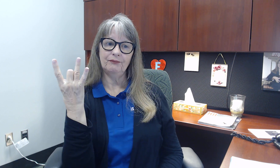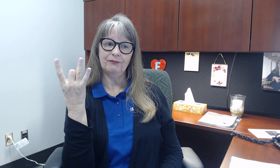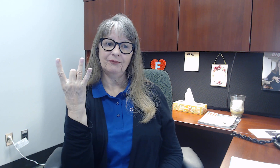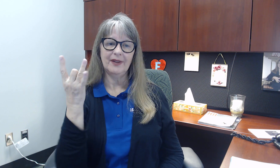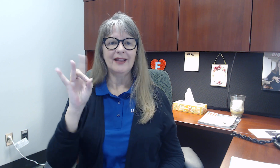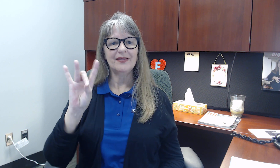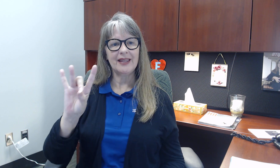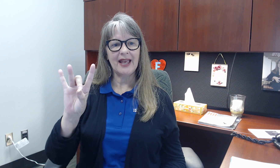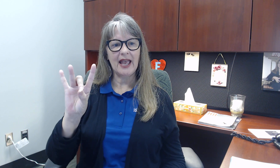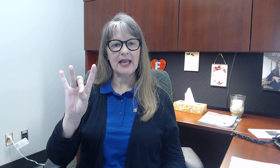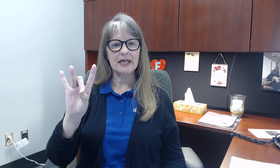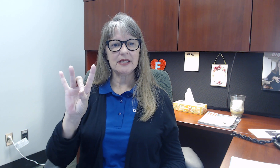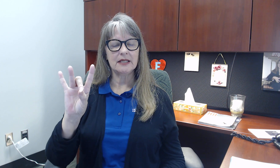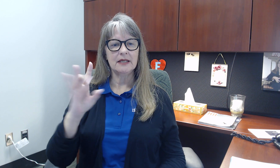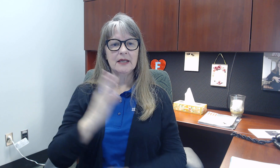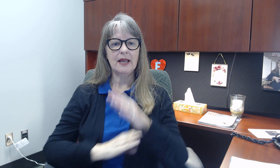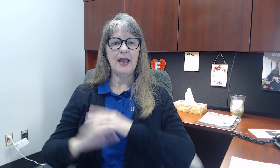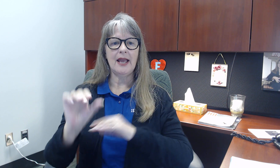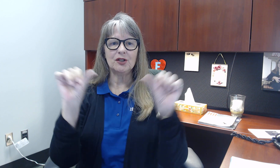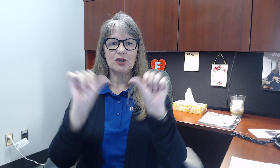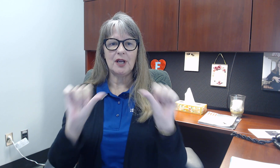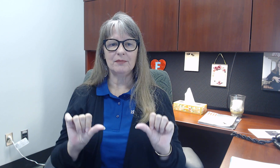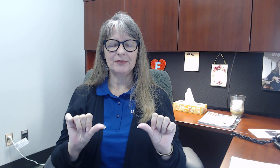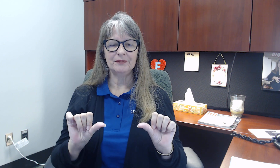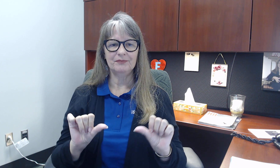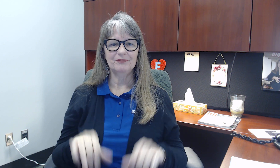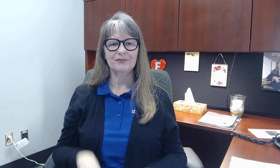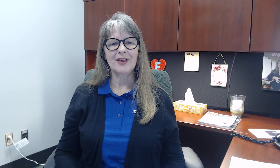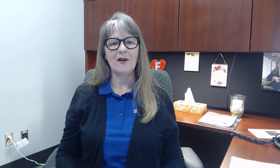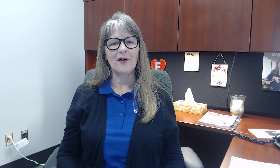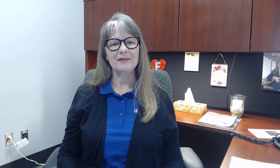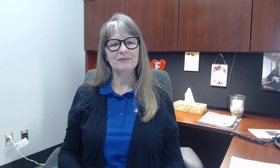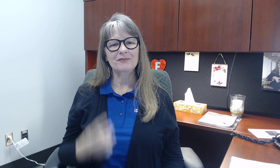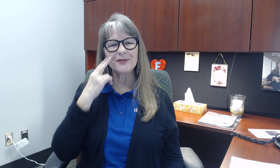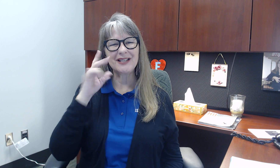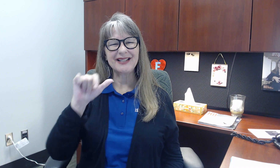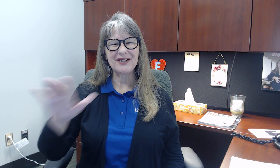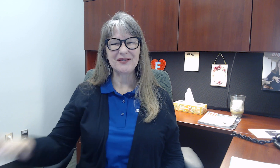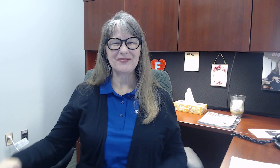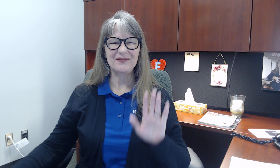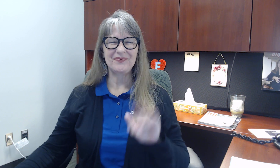hand shape. All right, see you later.